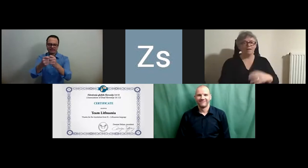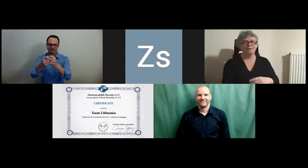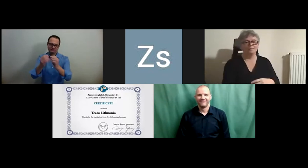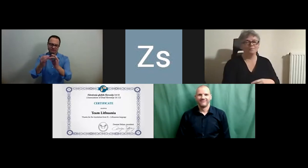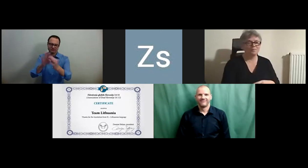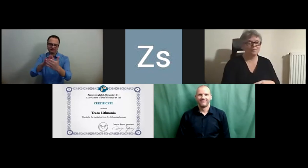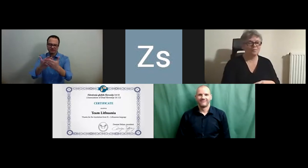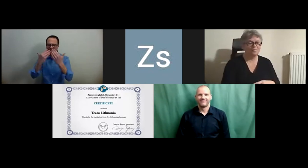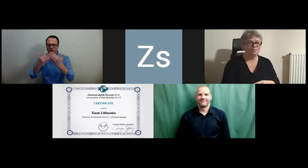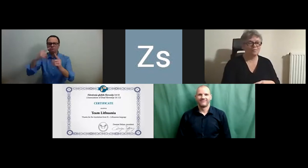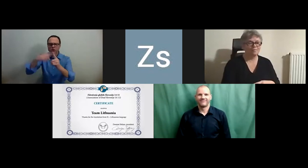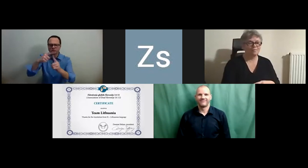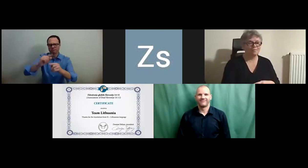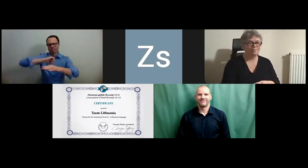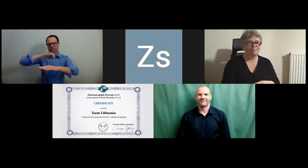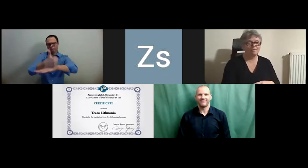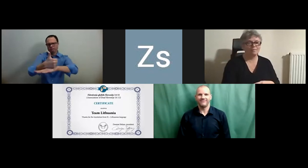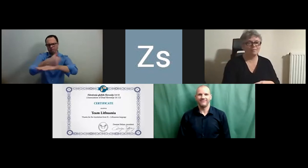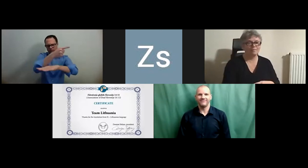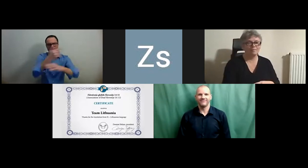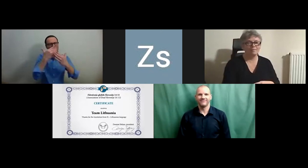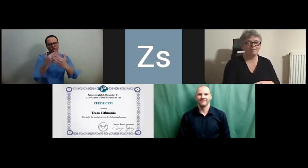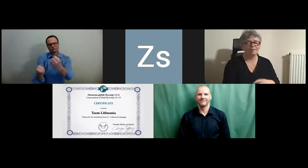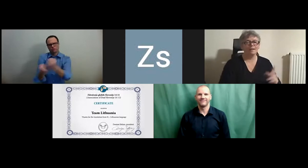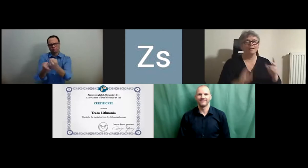Thank you, Lithuania, and your team.